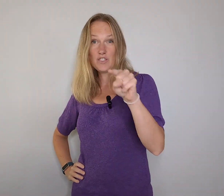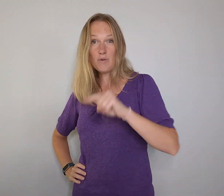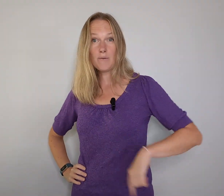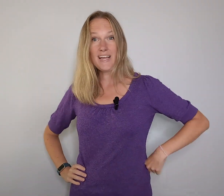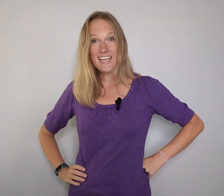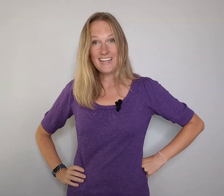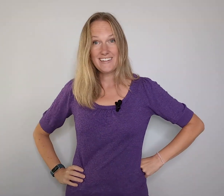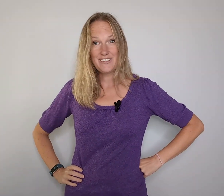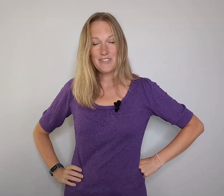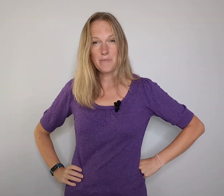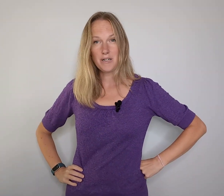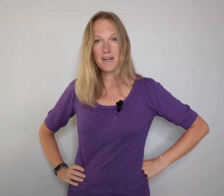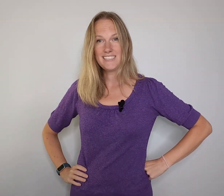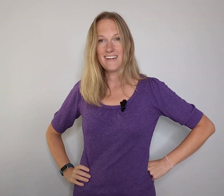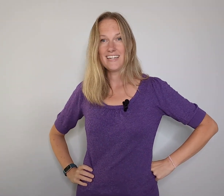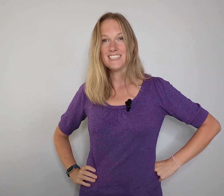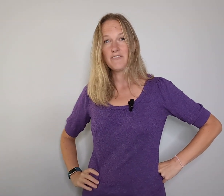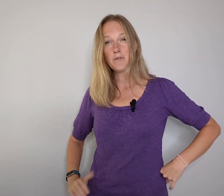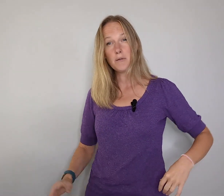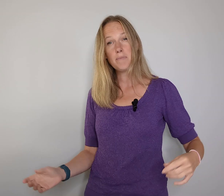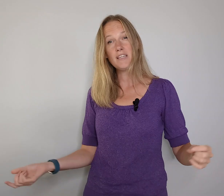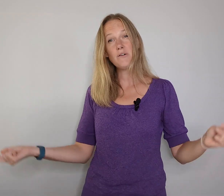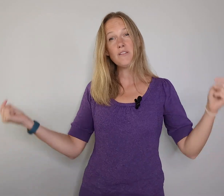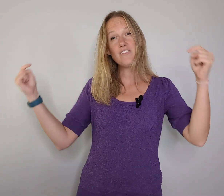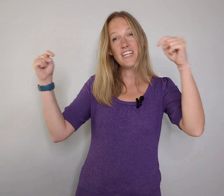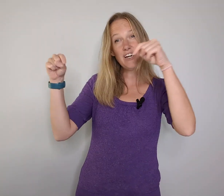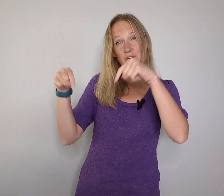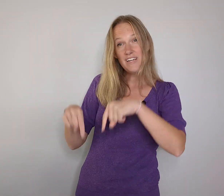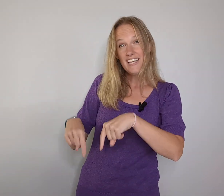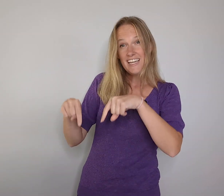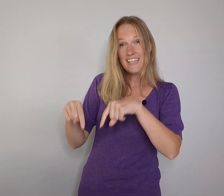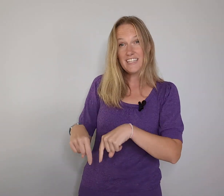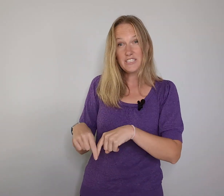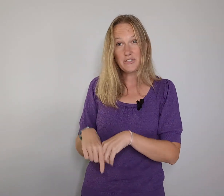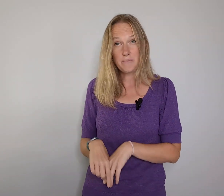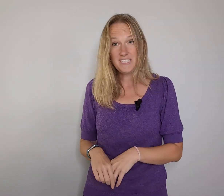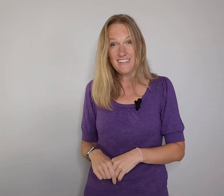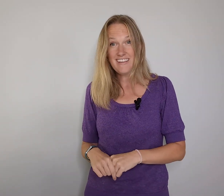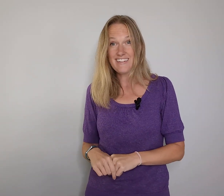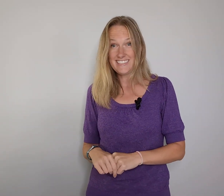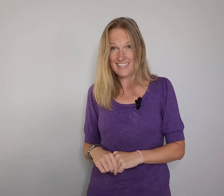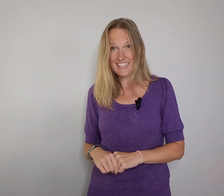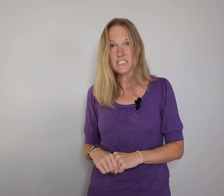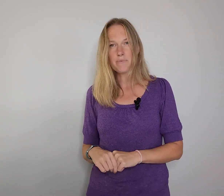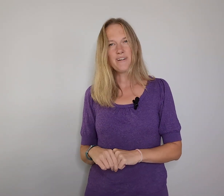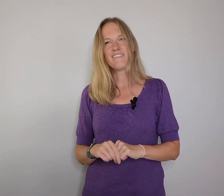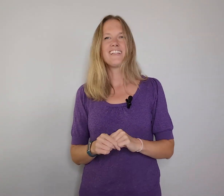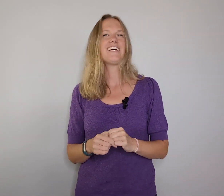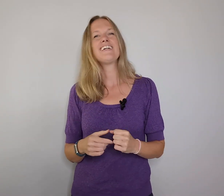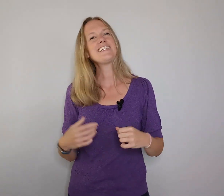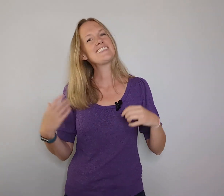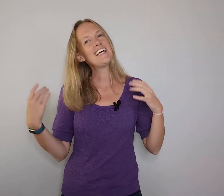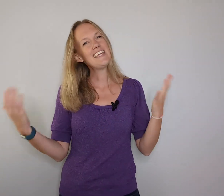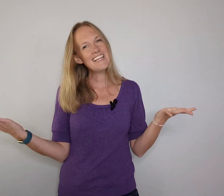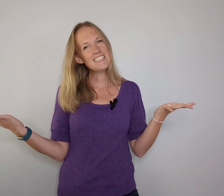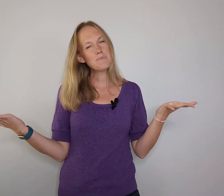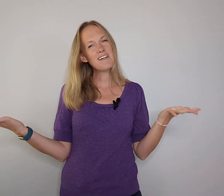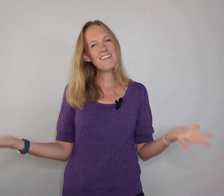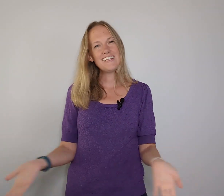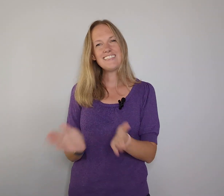you are right-handed, you're going to mirror my signs. If you look below the video in the description, there is a link to print off the lyrics. And last but not